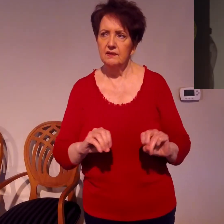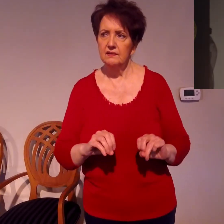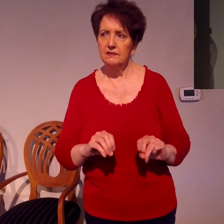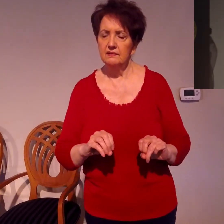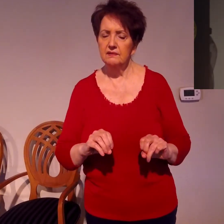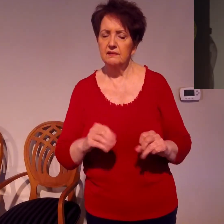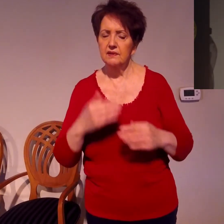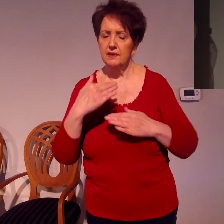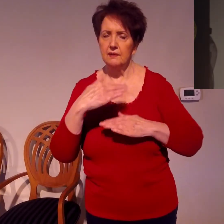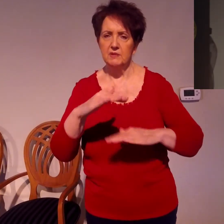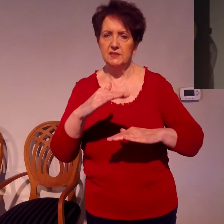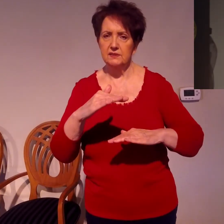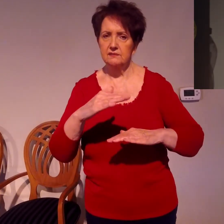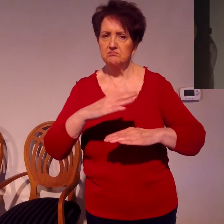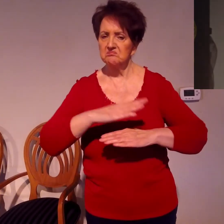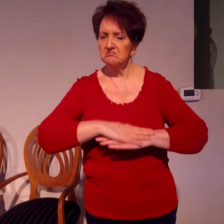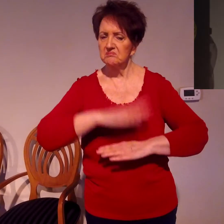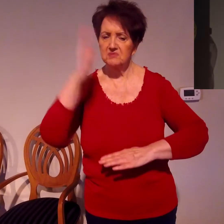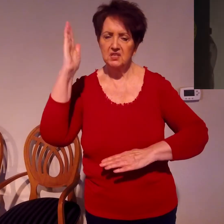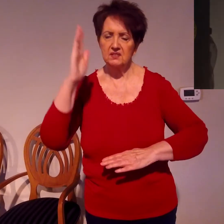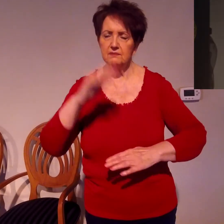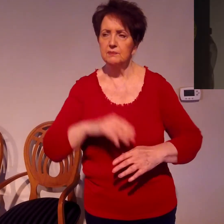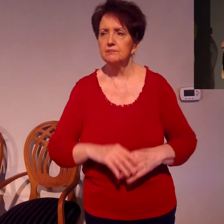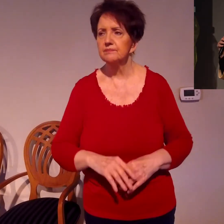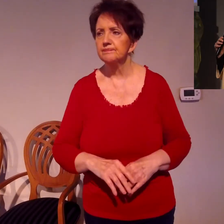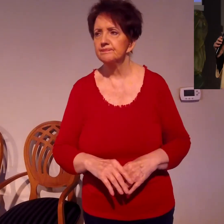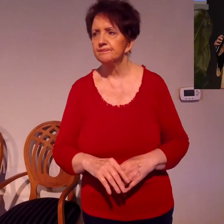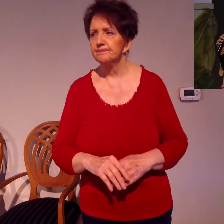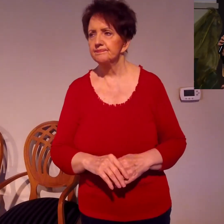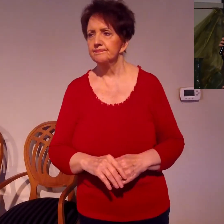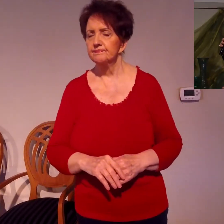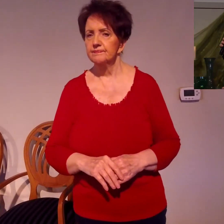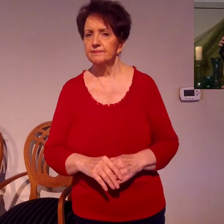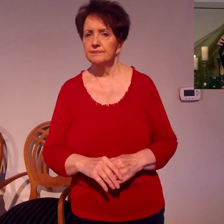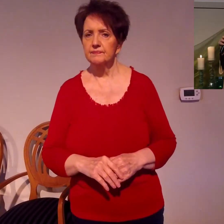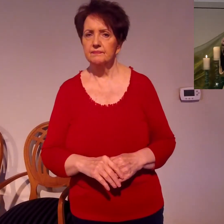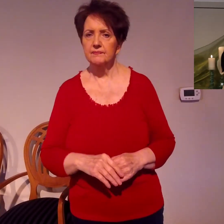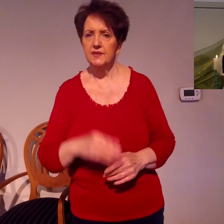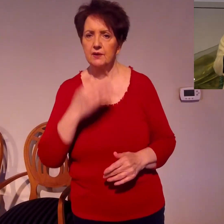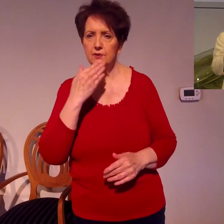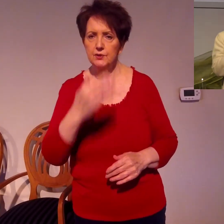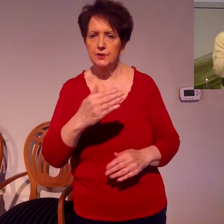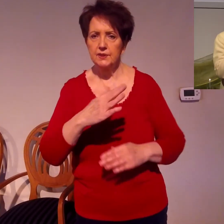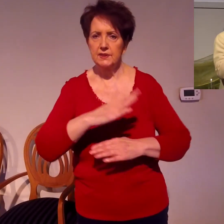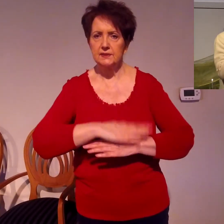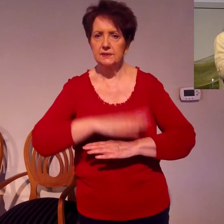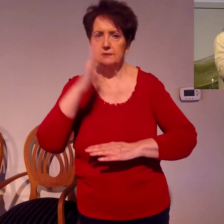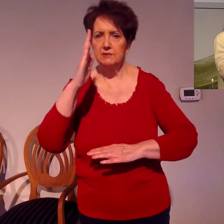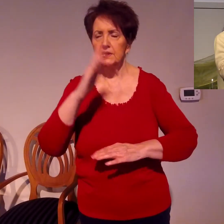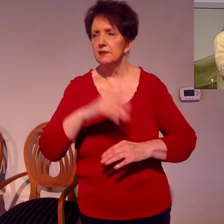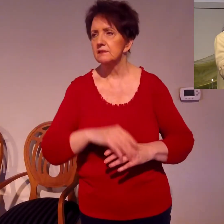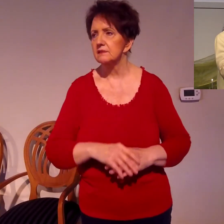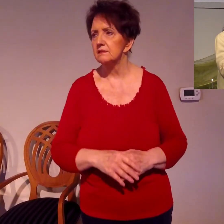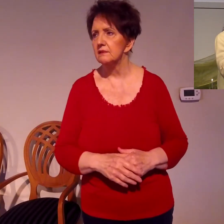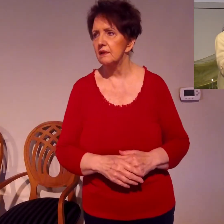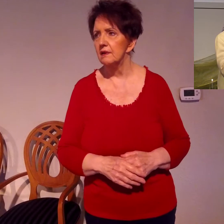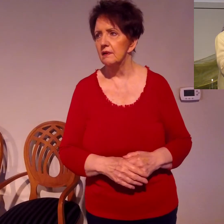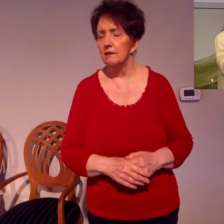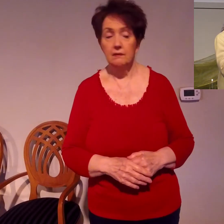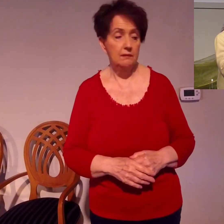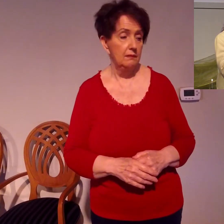can limit it, because it's limitless. Our good is limitless.